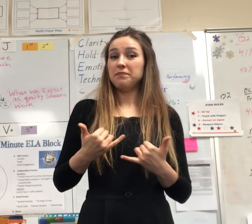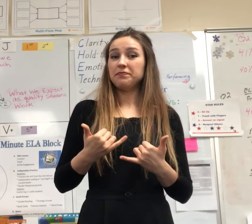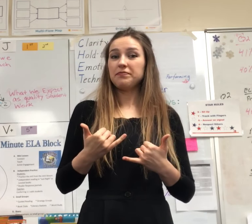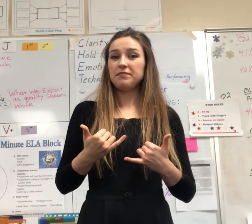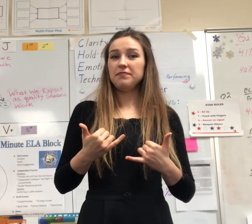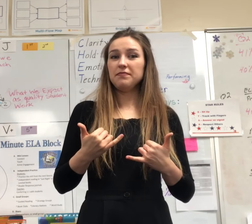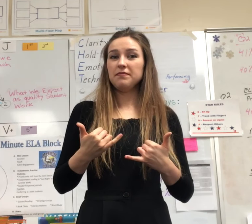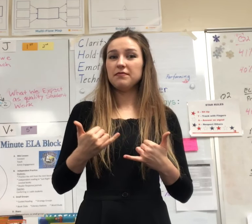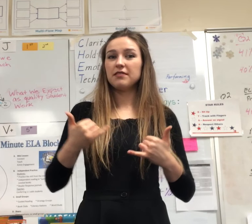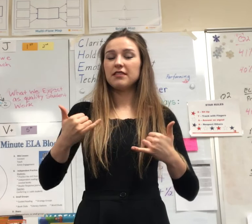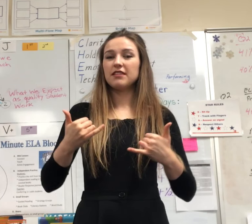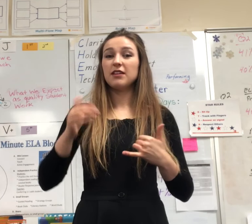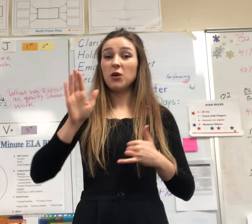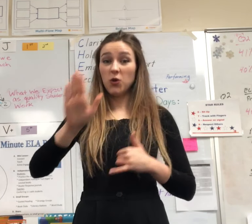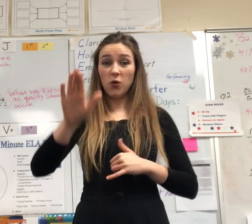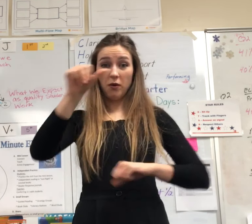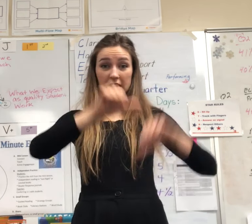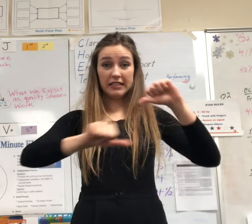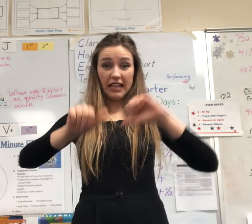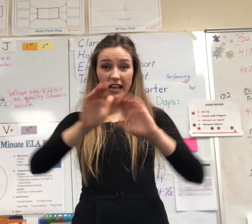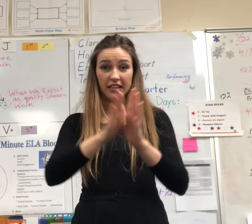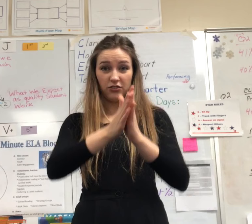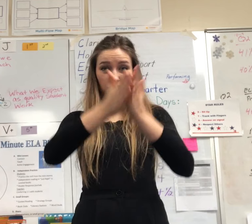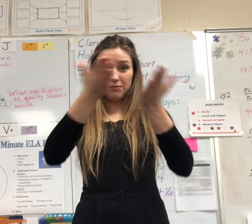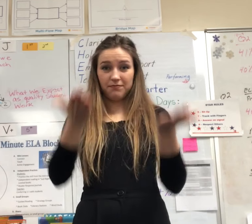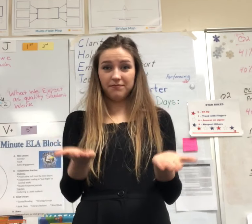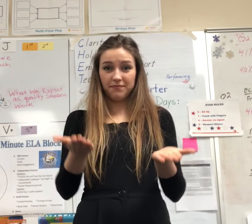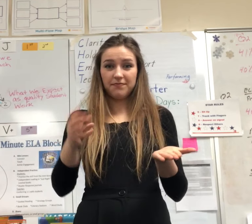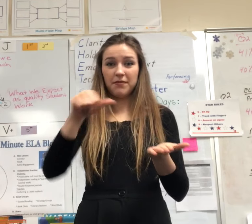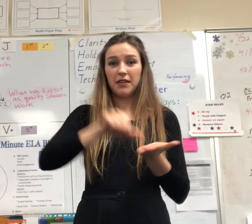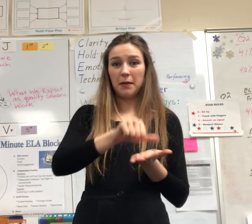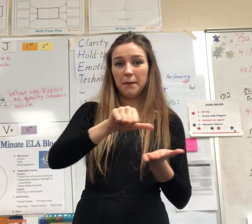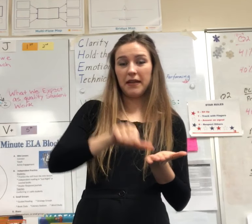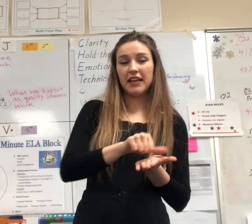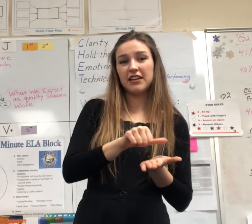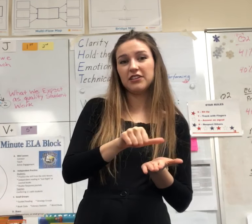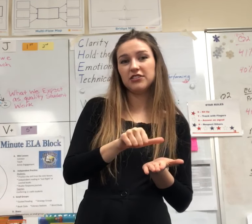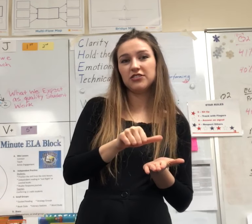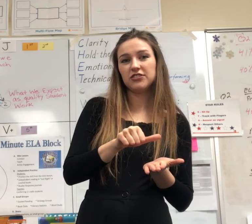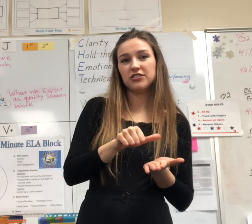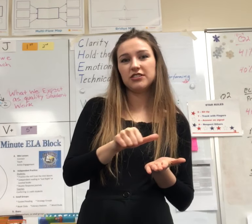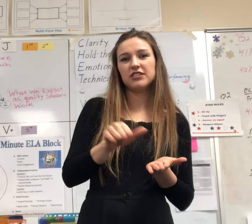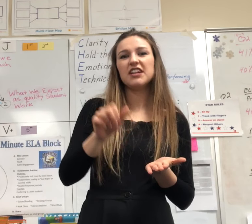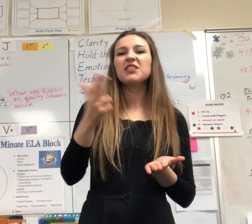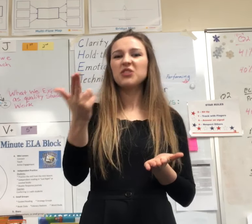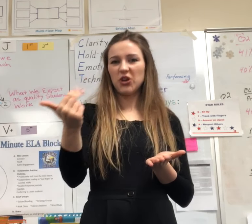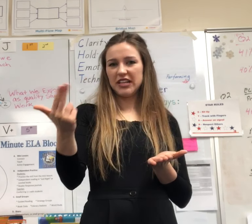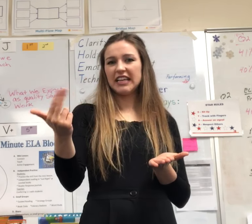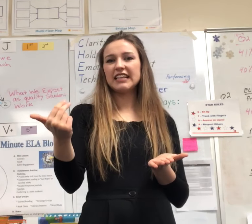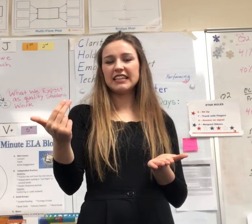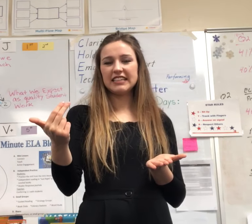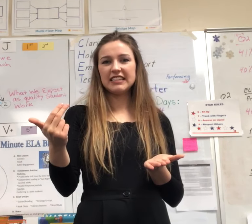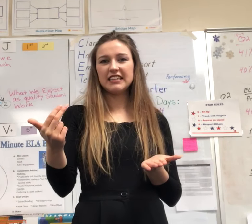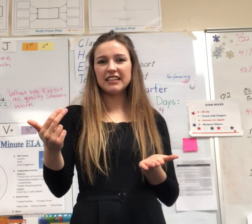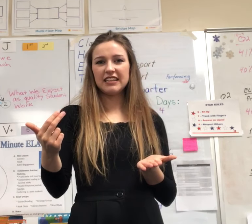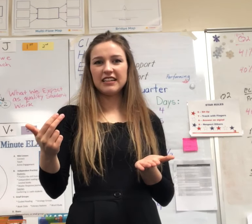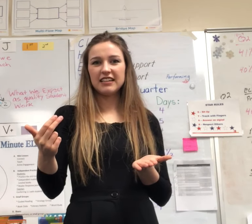your journals to page 13. At the bottom it says page